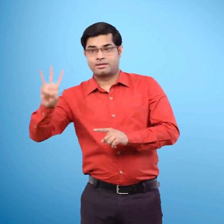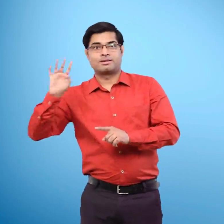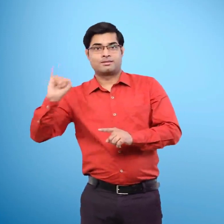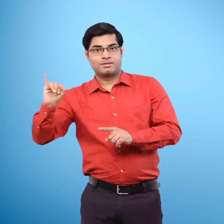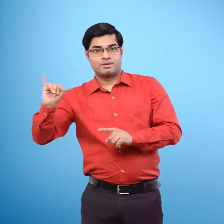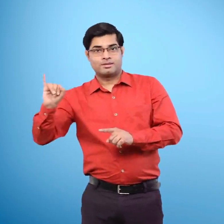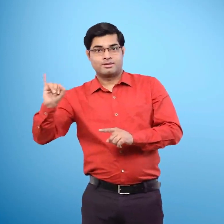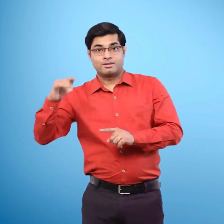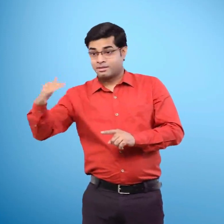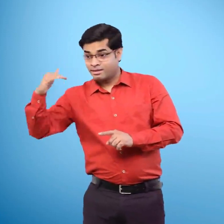36,